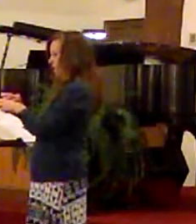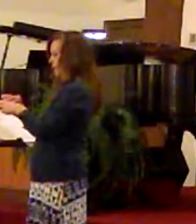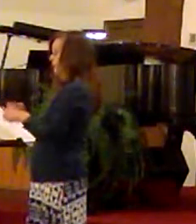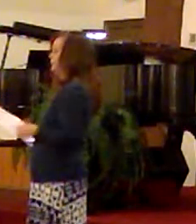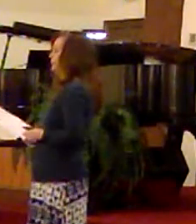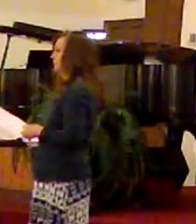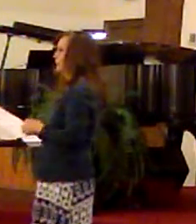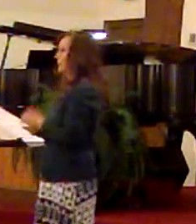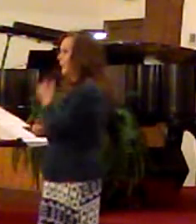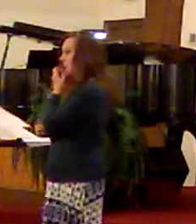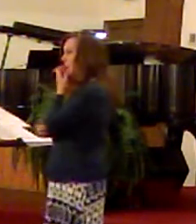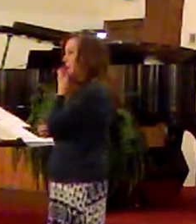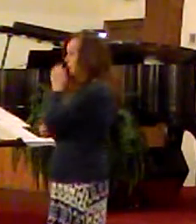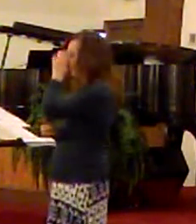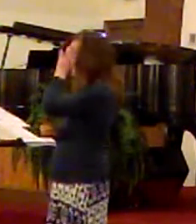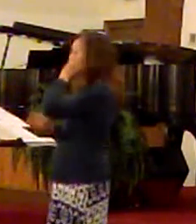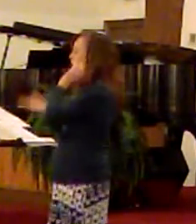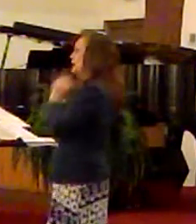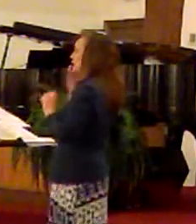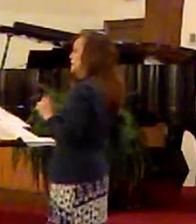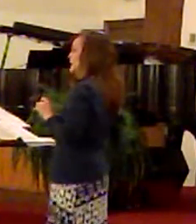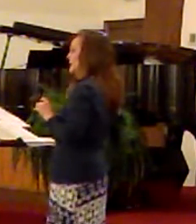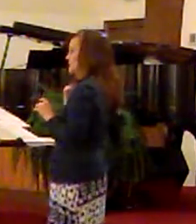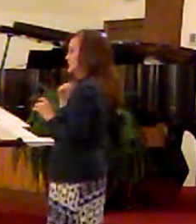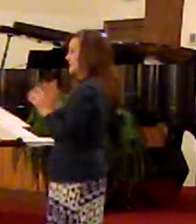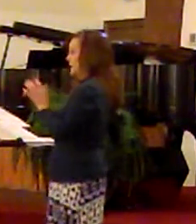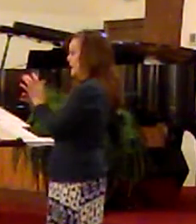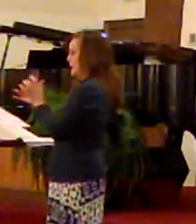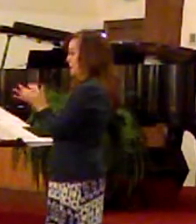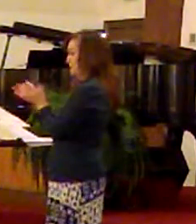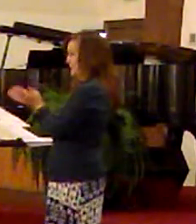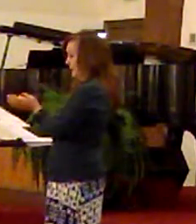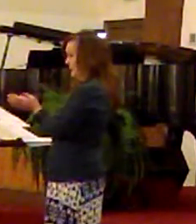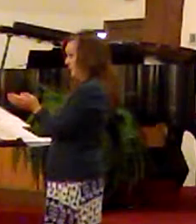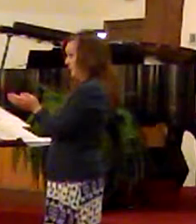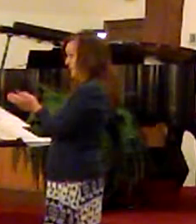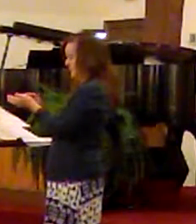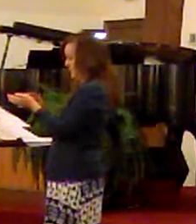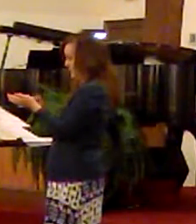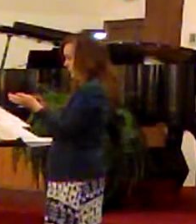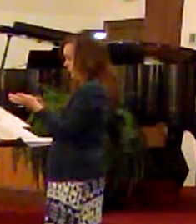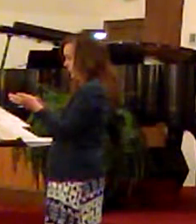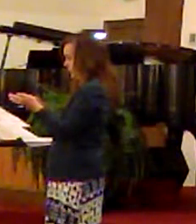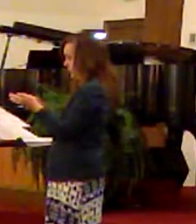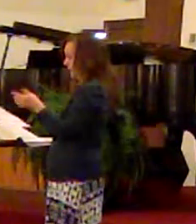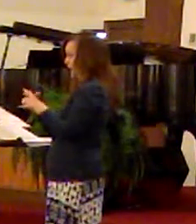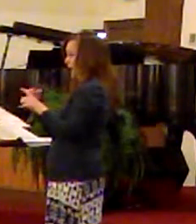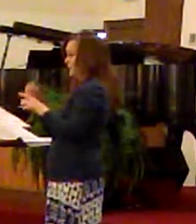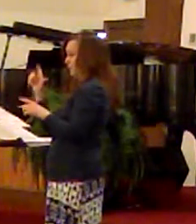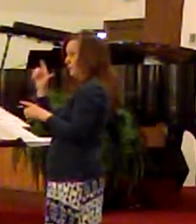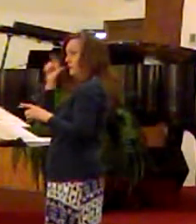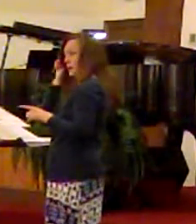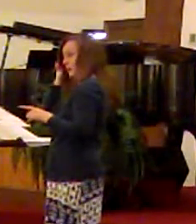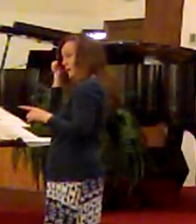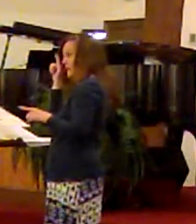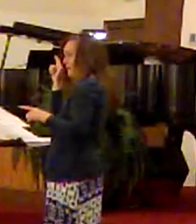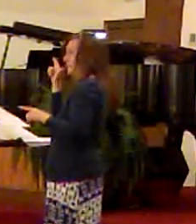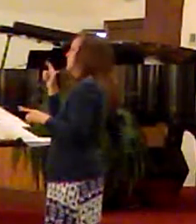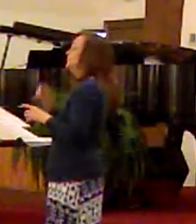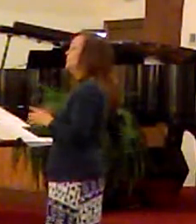Last men's Bible study, Brother Stephen Adams was there, and he's from London, and still